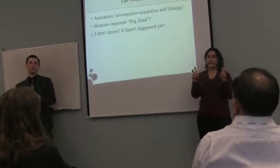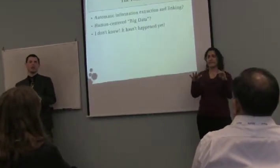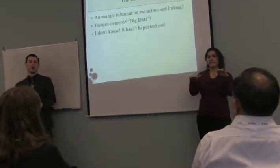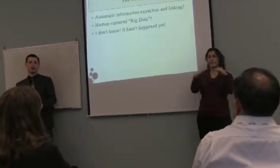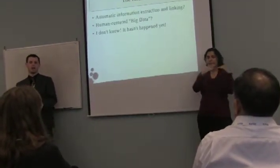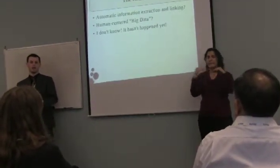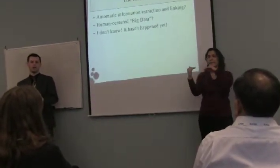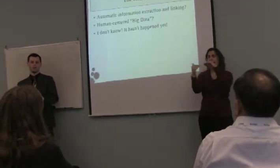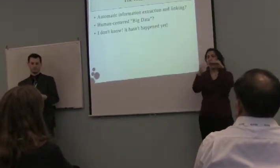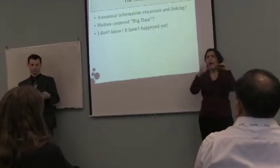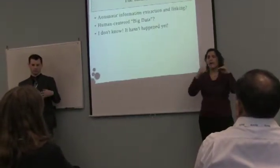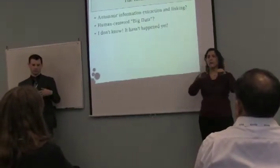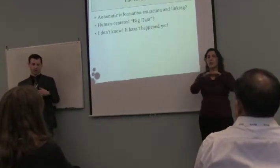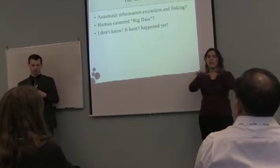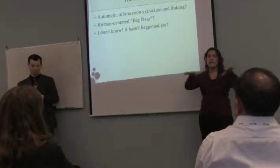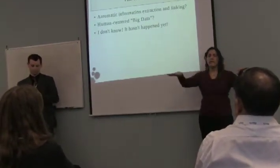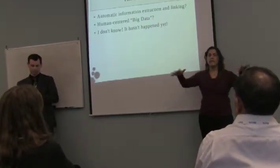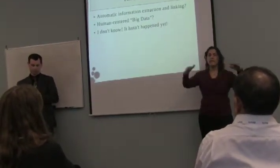democratization of